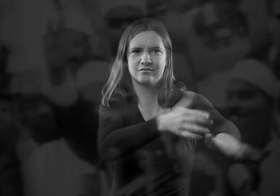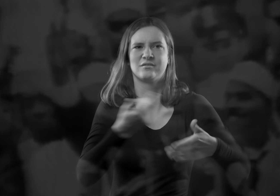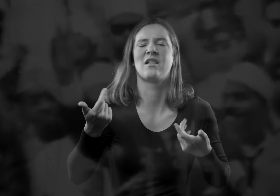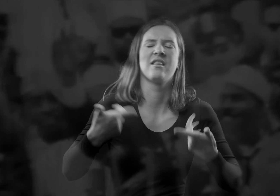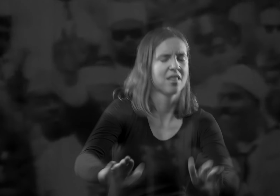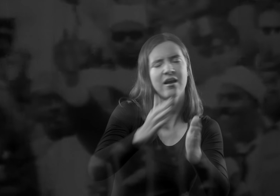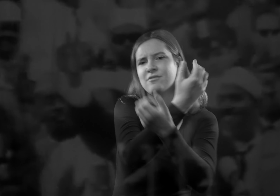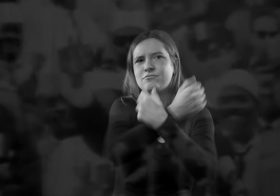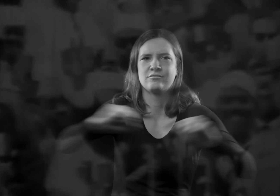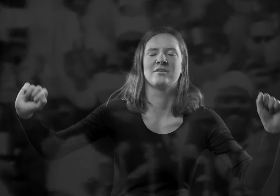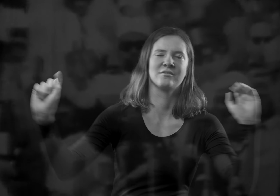this happens,